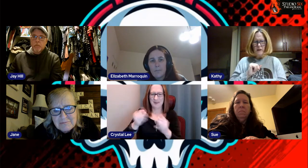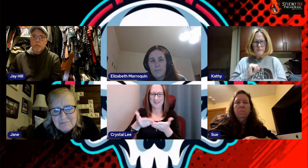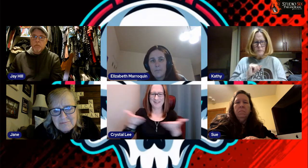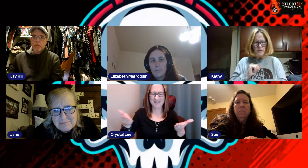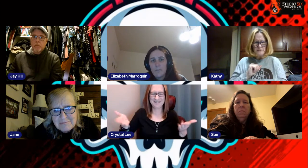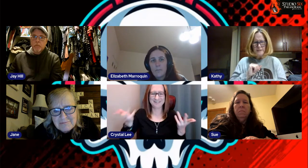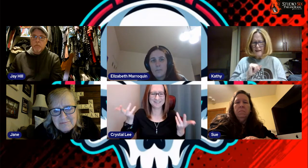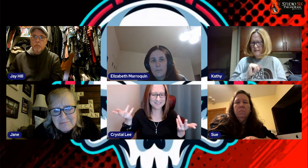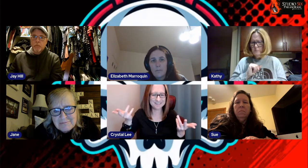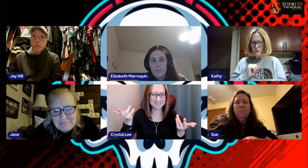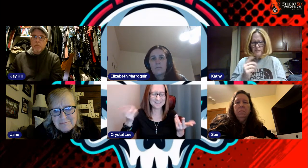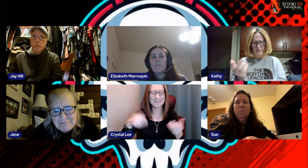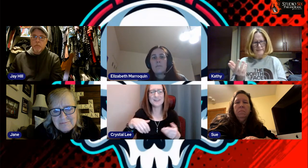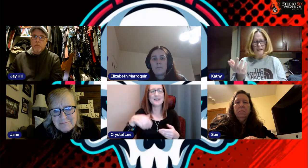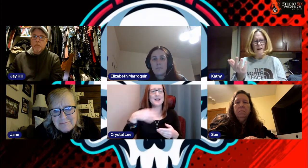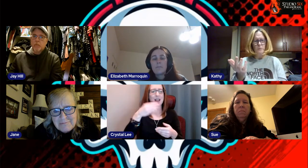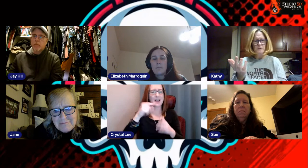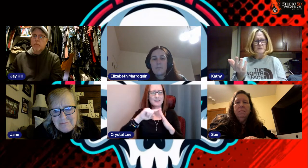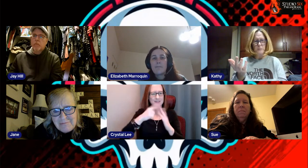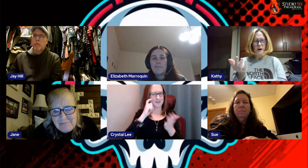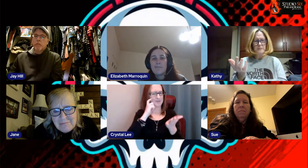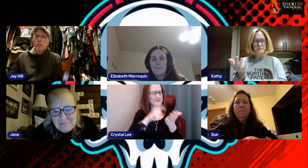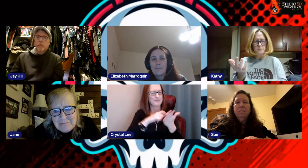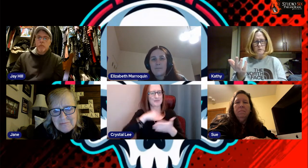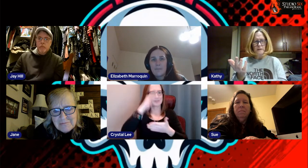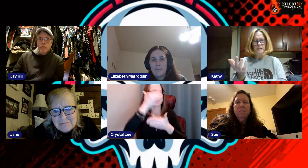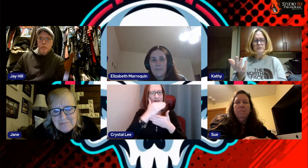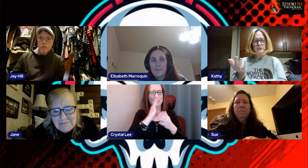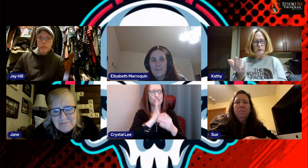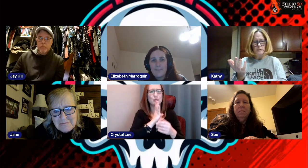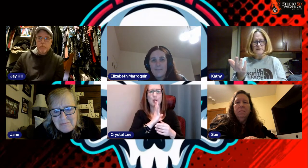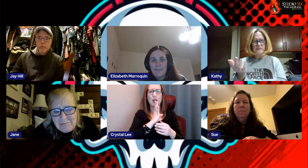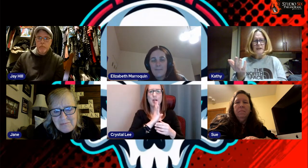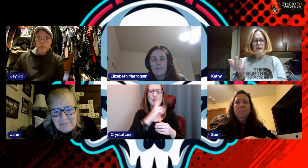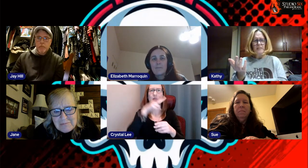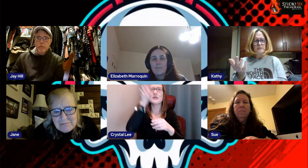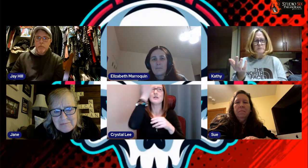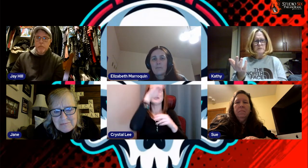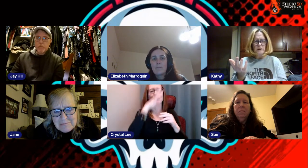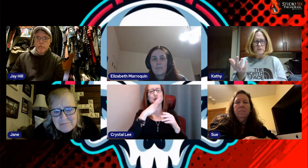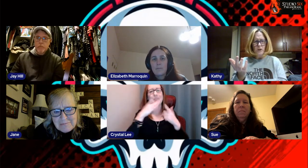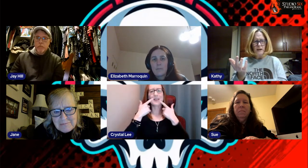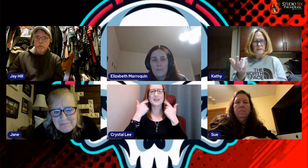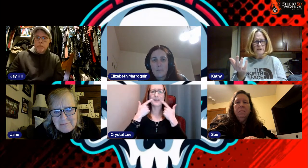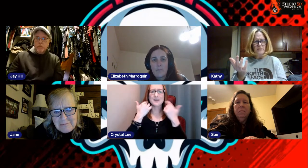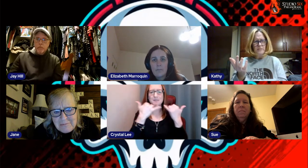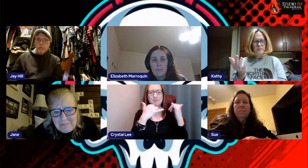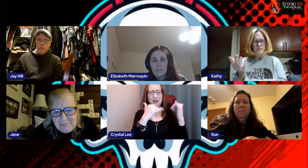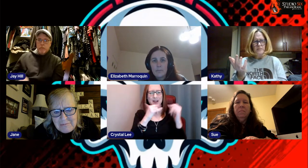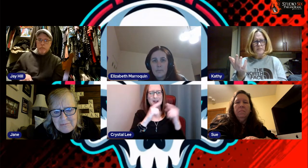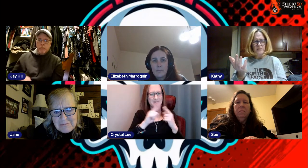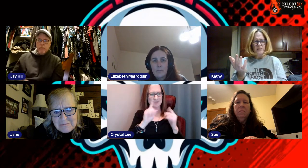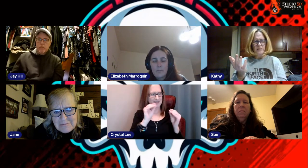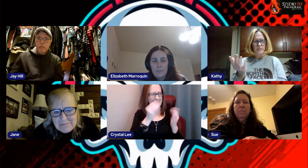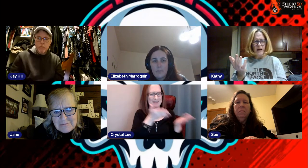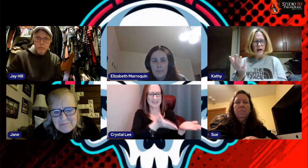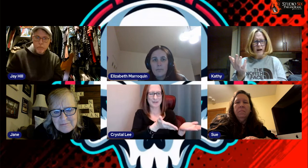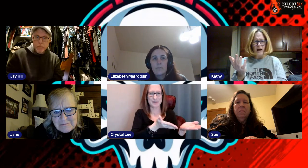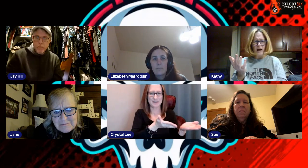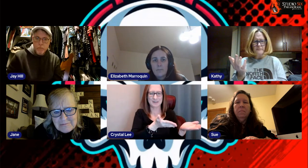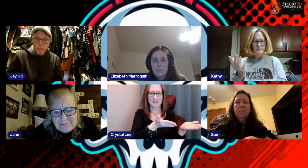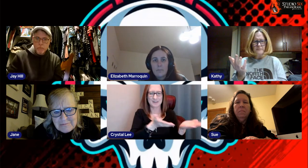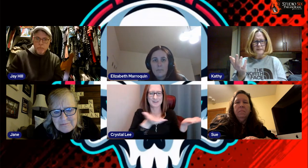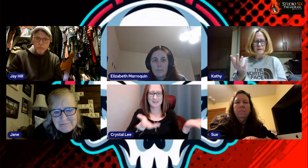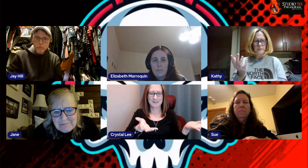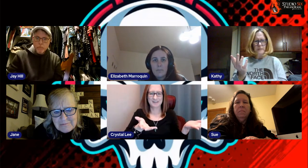think she said, I haven't walked in, I didn't move anything yet. How is this moving? And she noticed things just started talking, laughing and